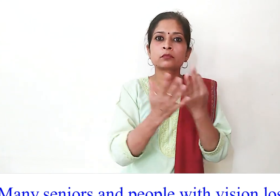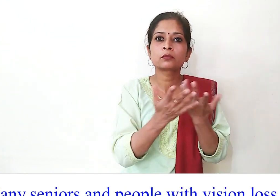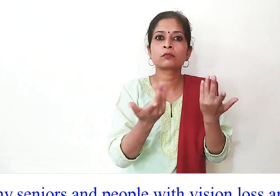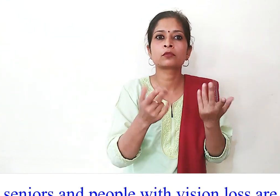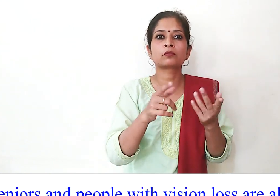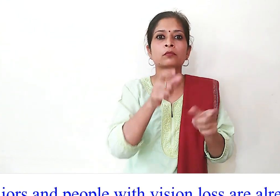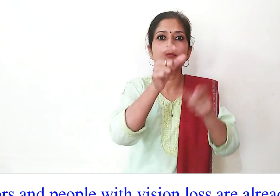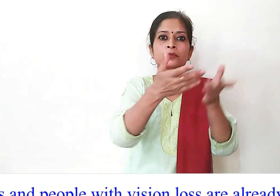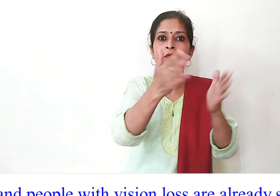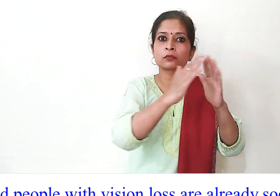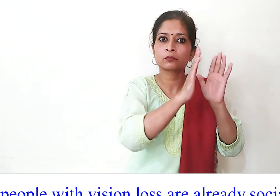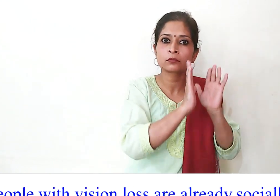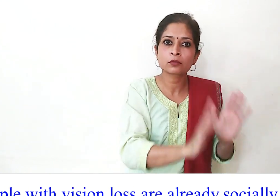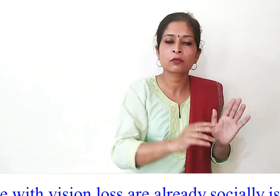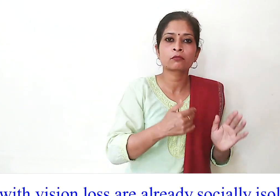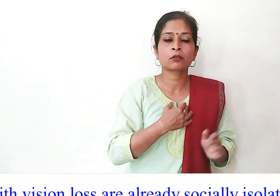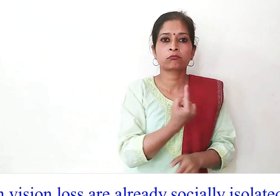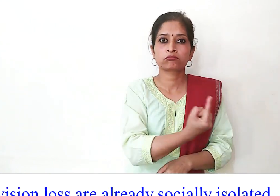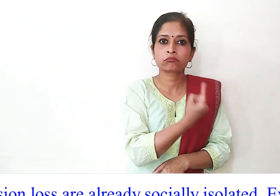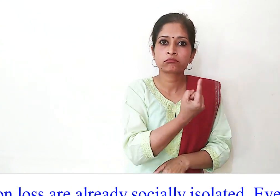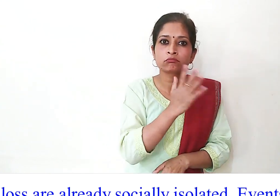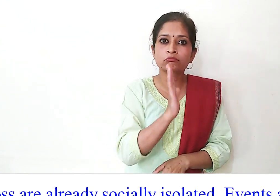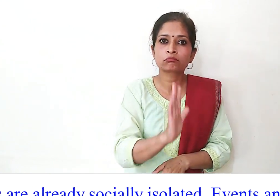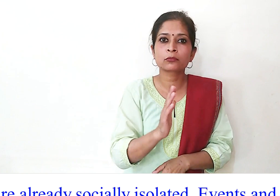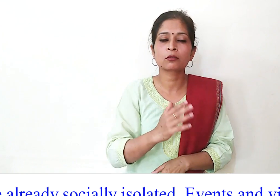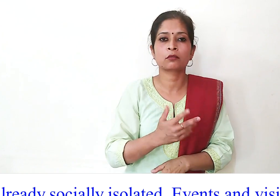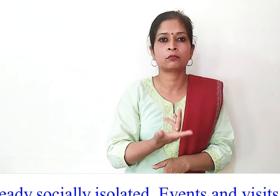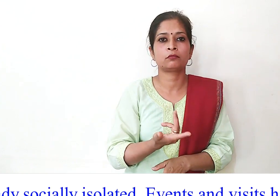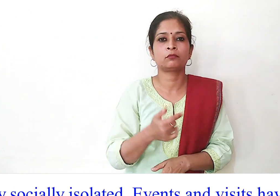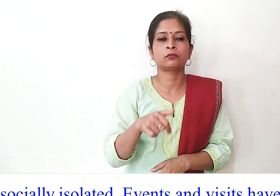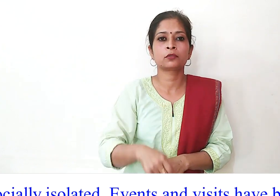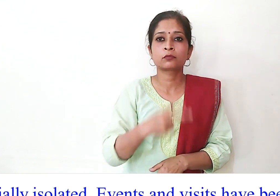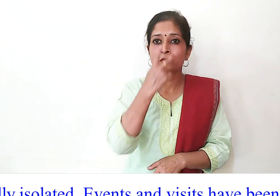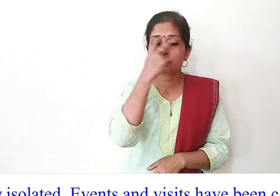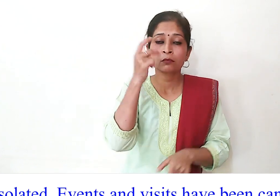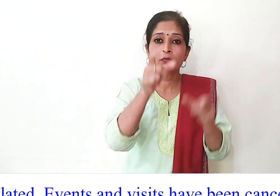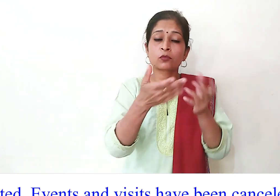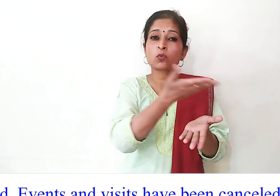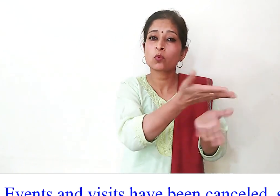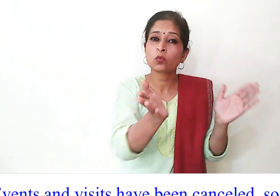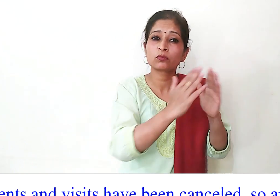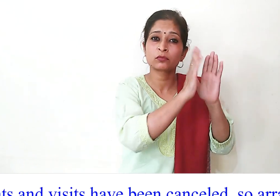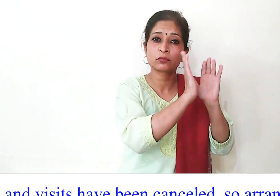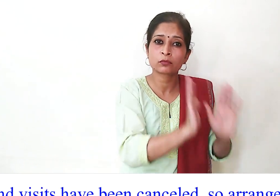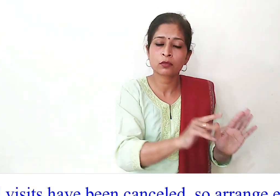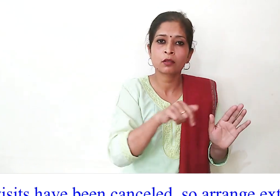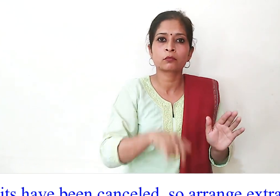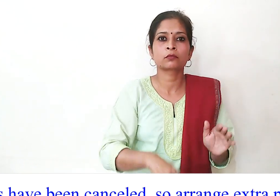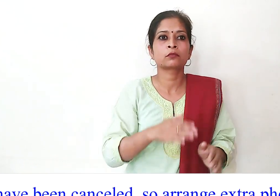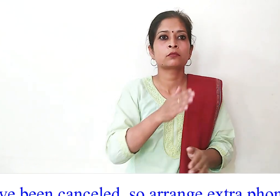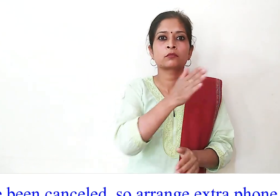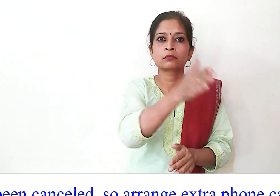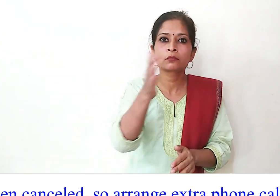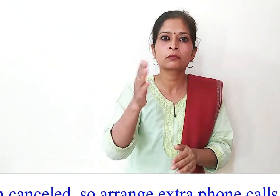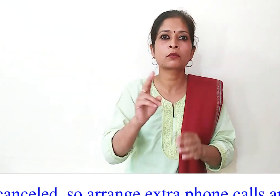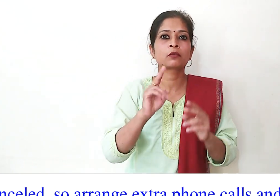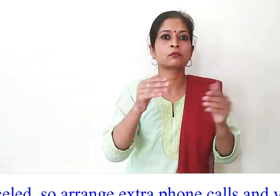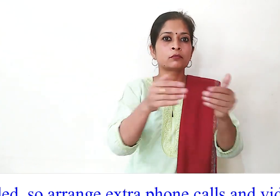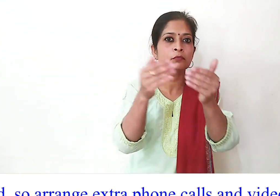with vision loss are already socially isolated. Events and visits have been cancelled, so arrange extra phone calls and